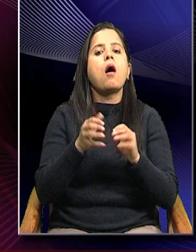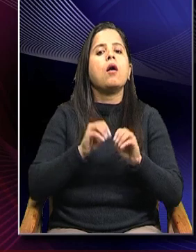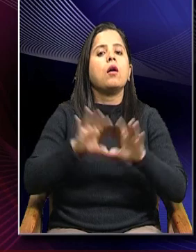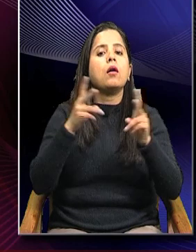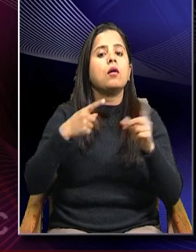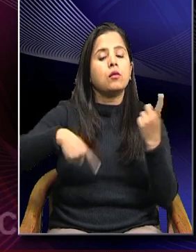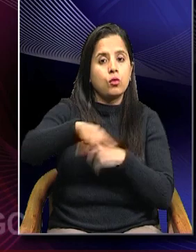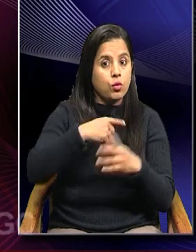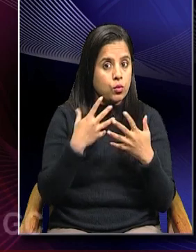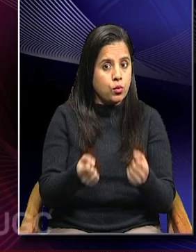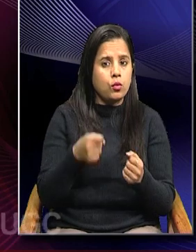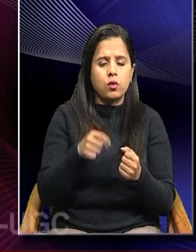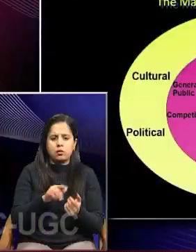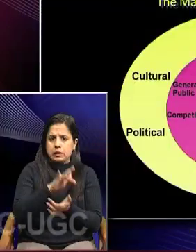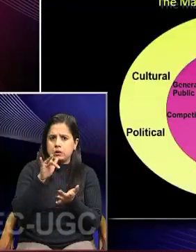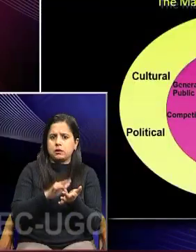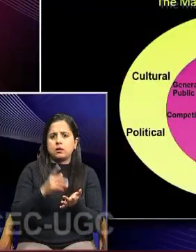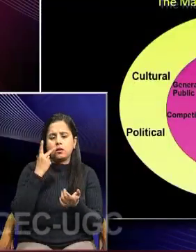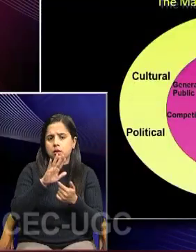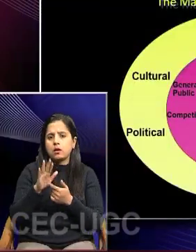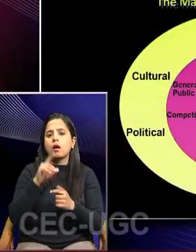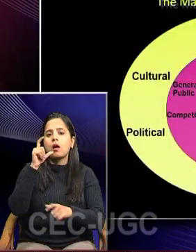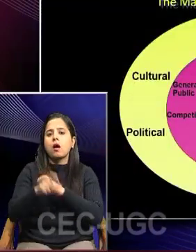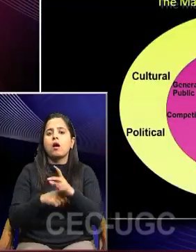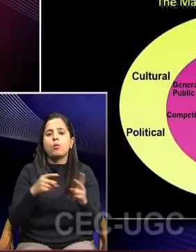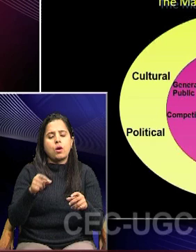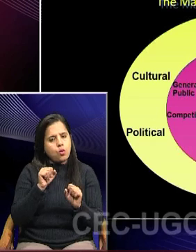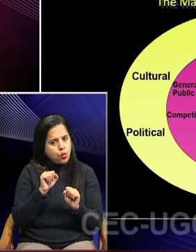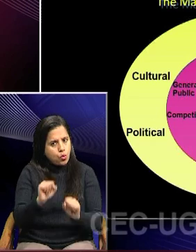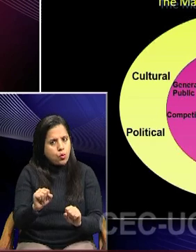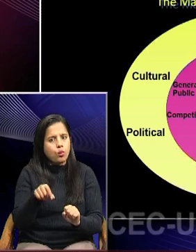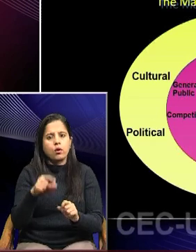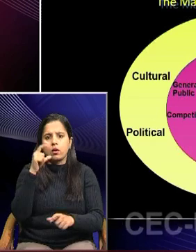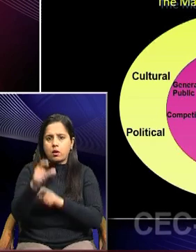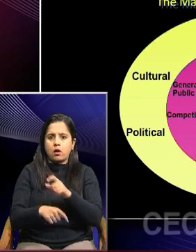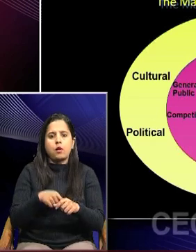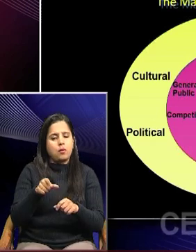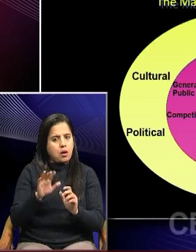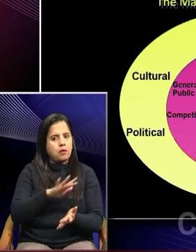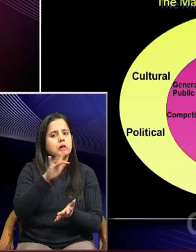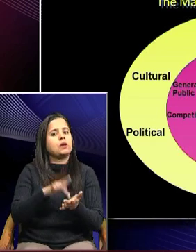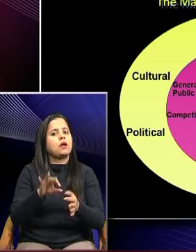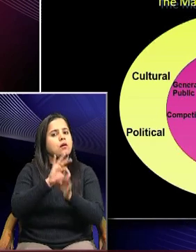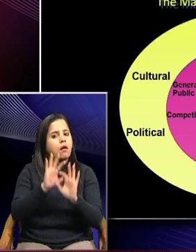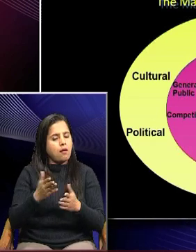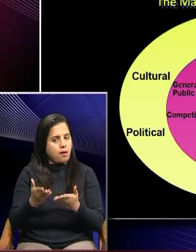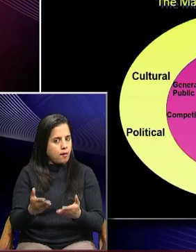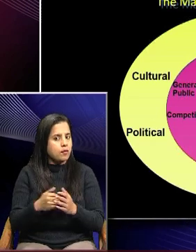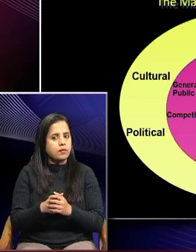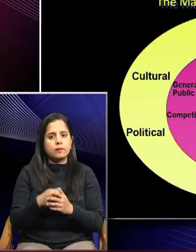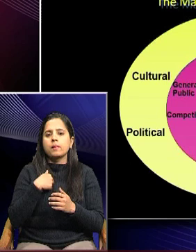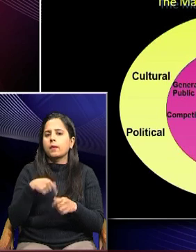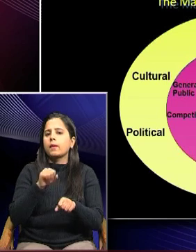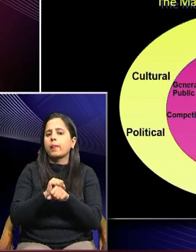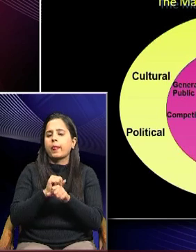would say at the very center, the company, that is our own company, is there at the center. We are there working